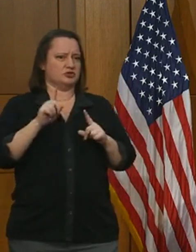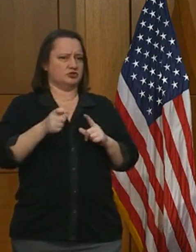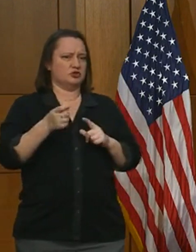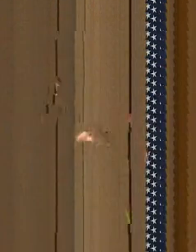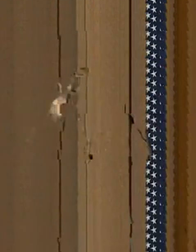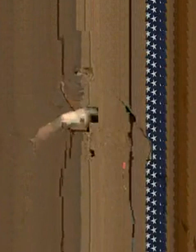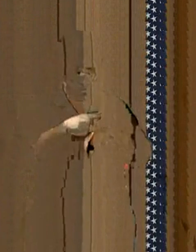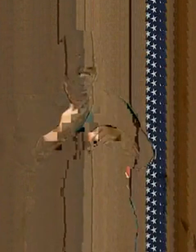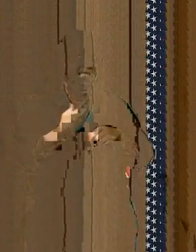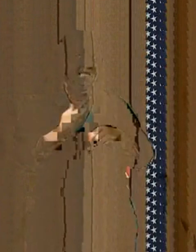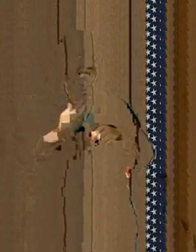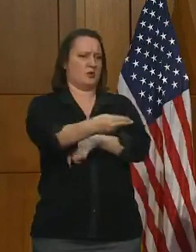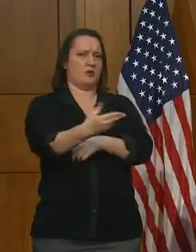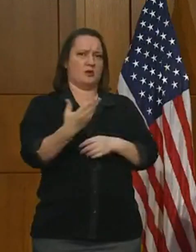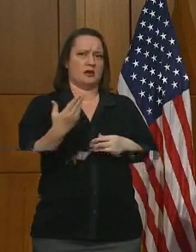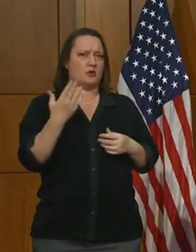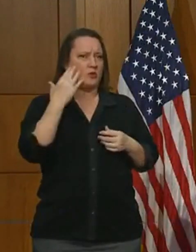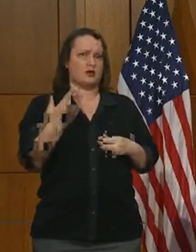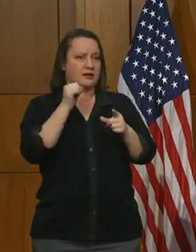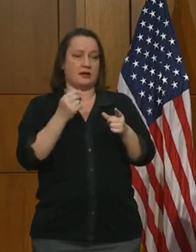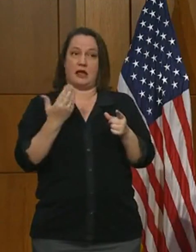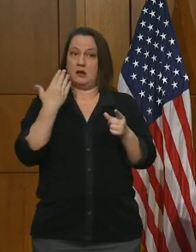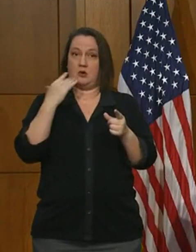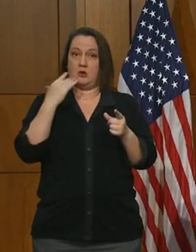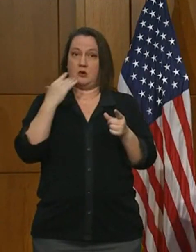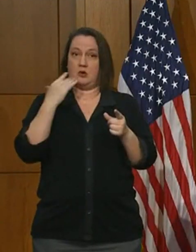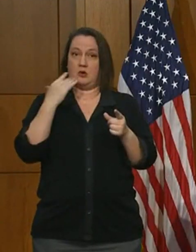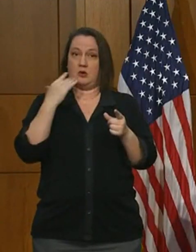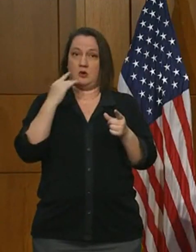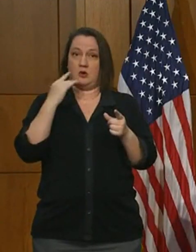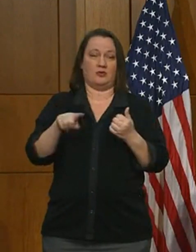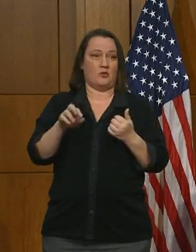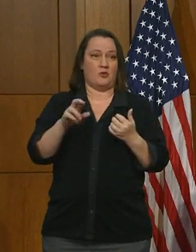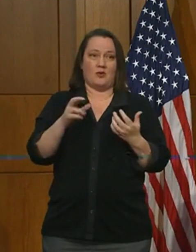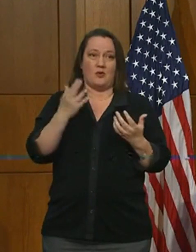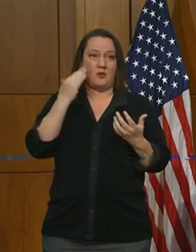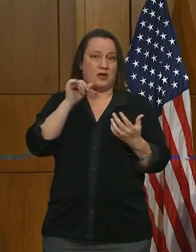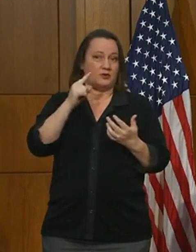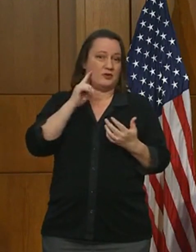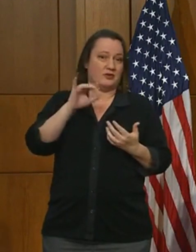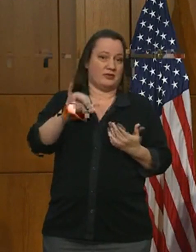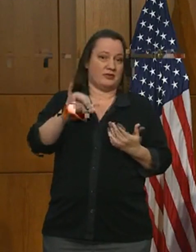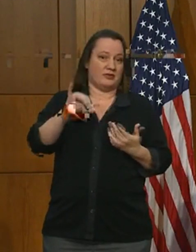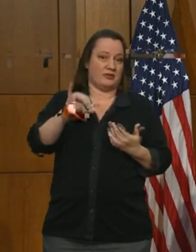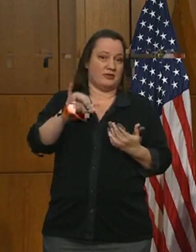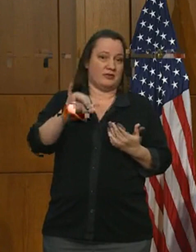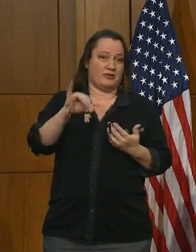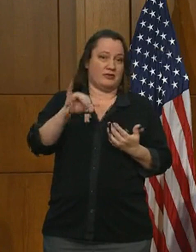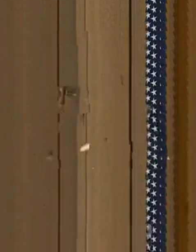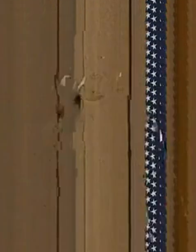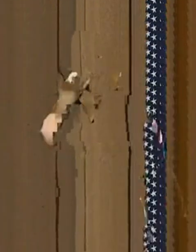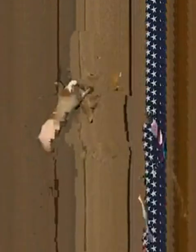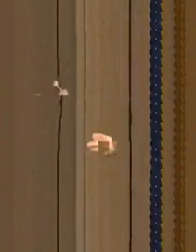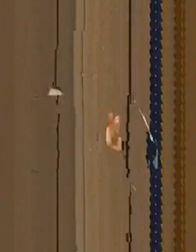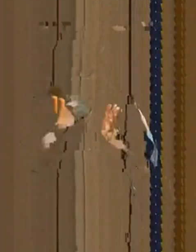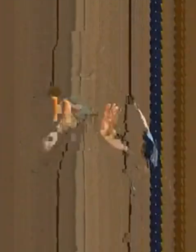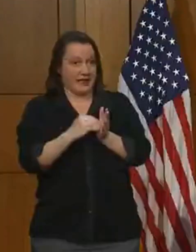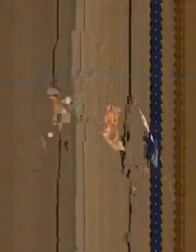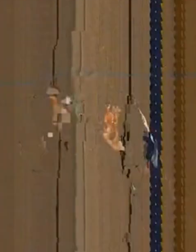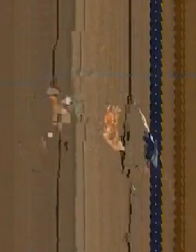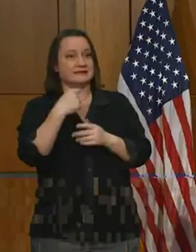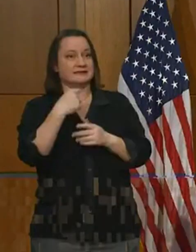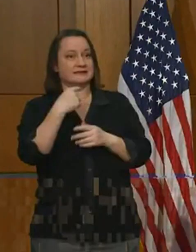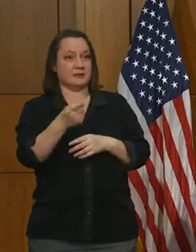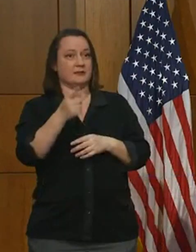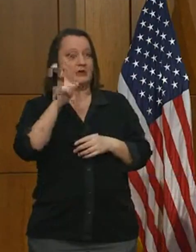these facilities not? I don't know who you're talking to or why you're hearing it, but I would just, when they call you again, tell them that you